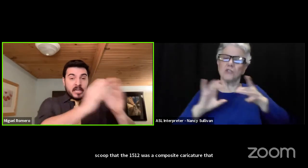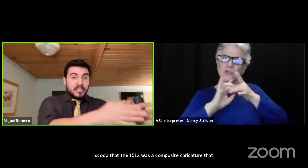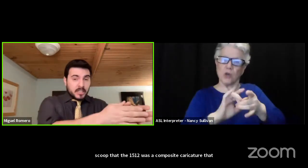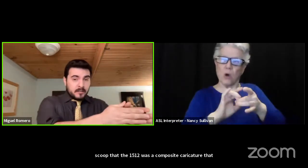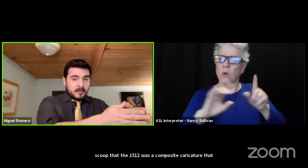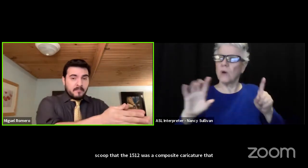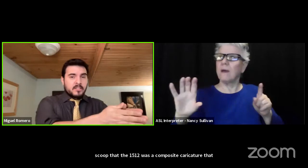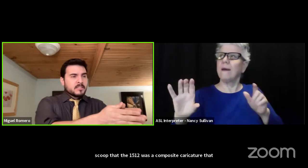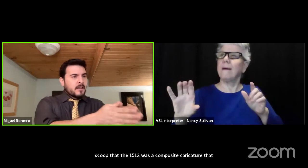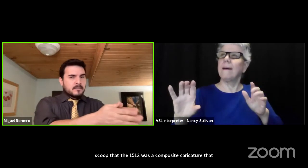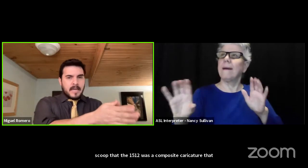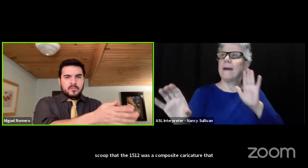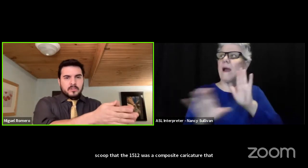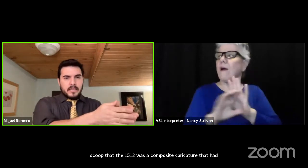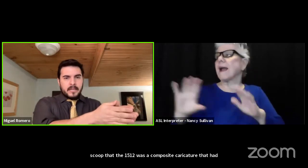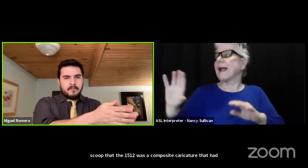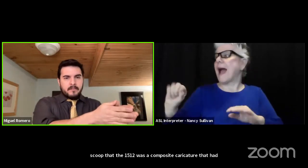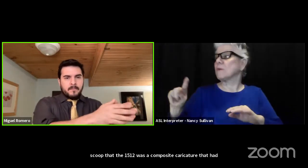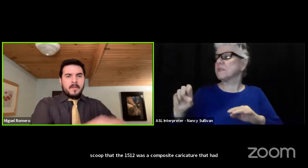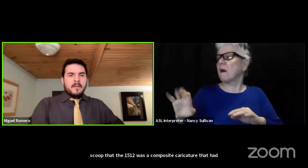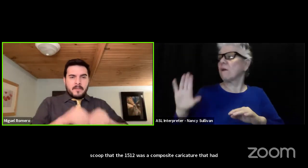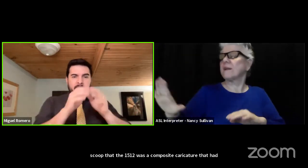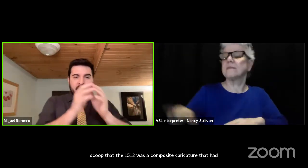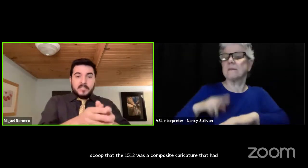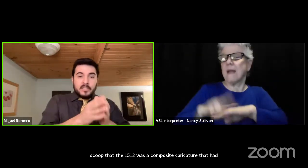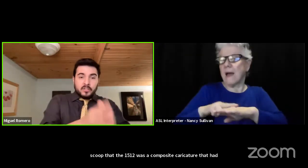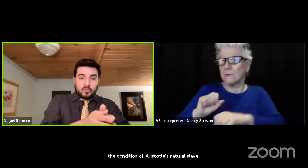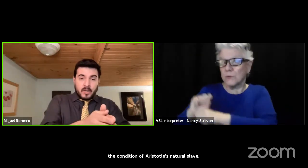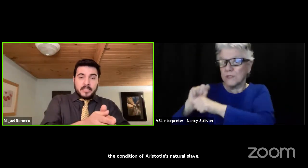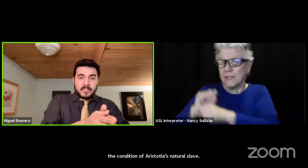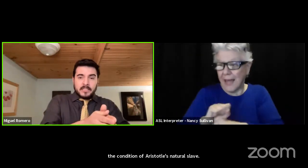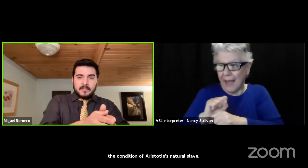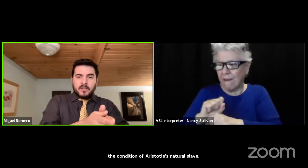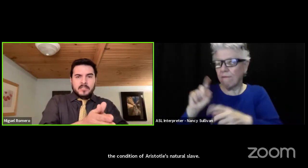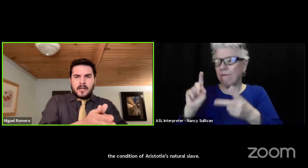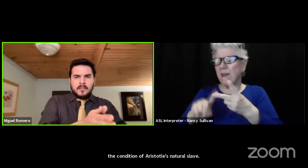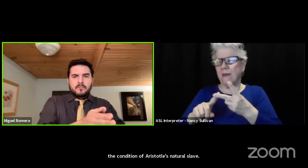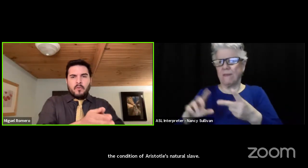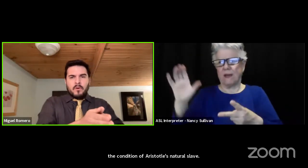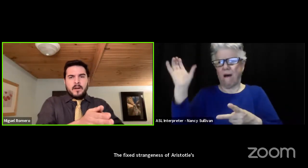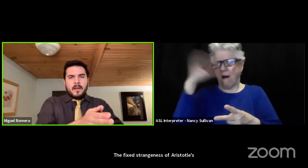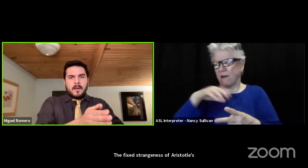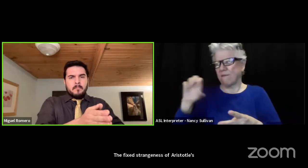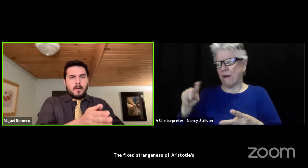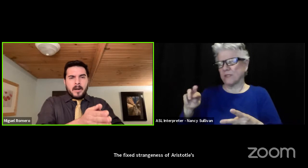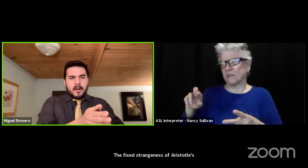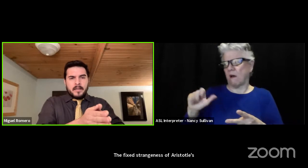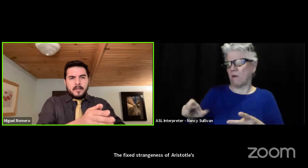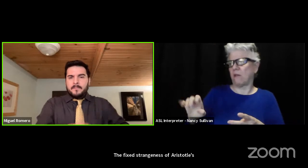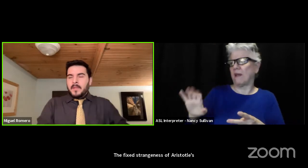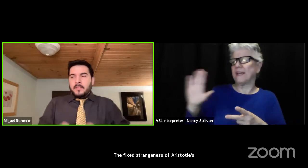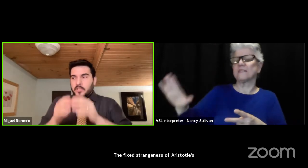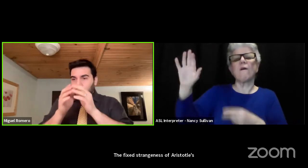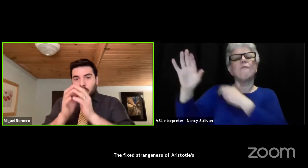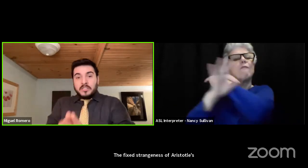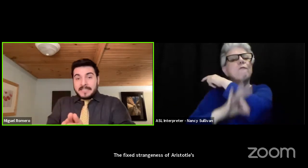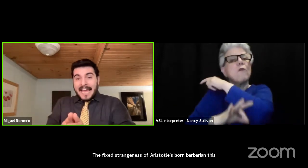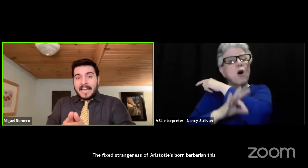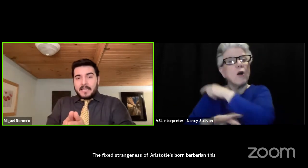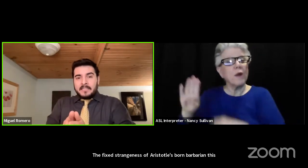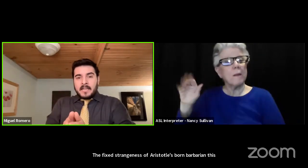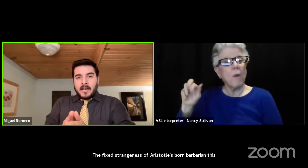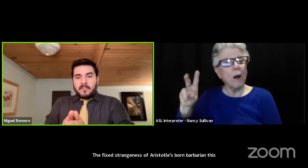the condition of Aristotle's natural slave, the fixed strangeness of Aristotle's foreign barbarian, the